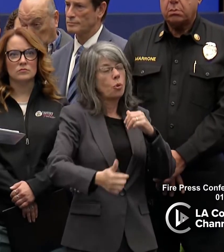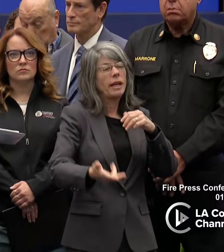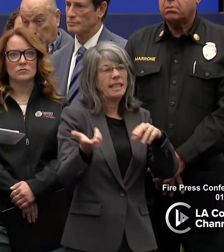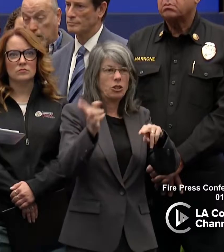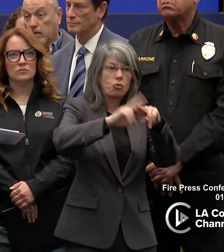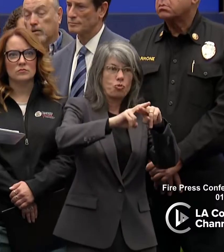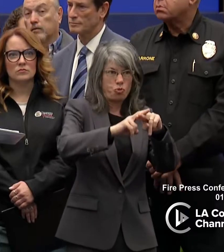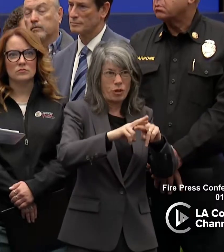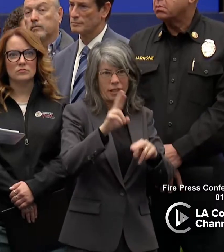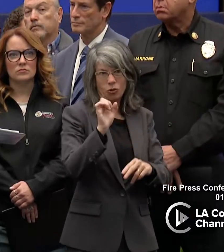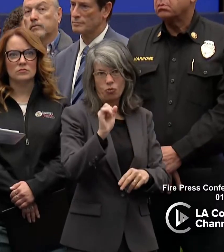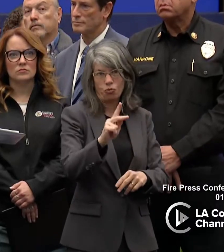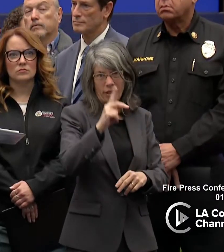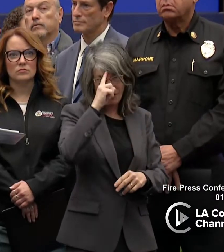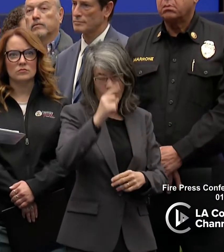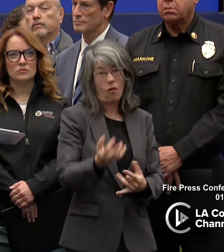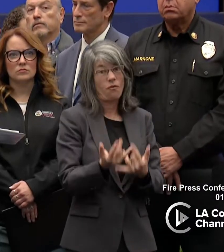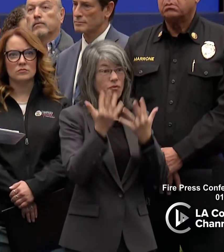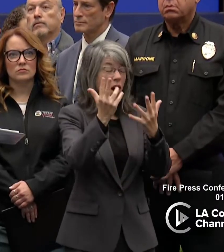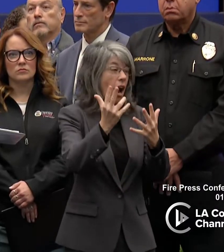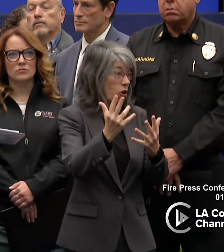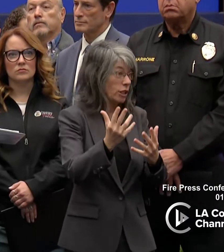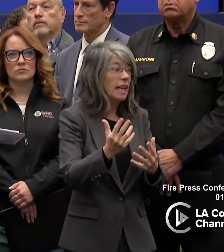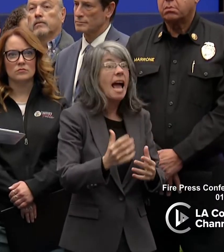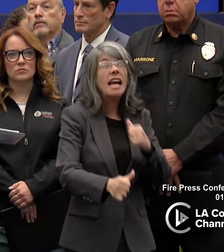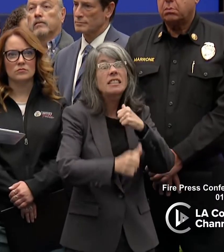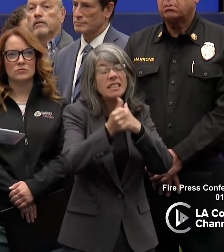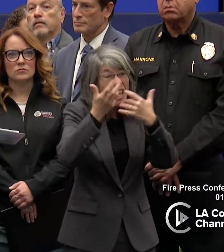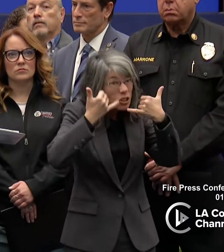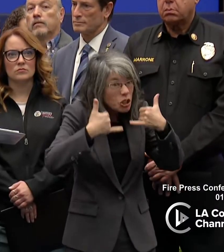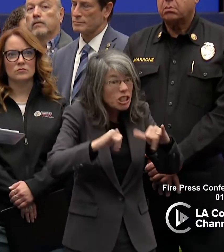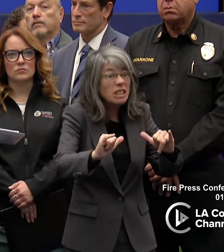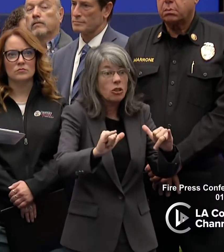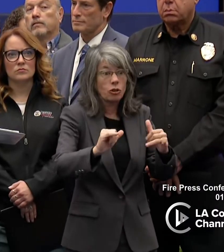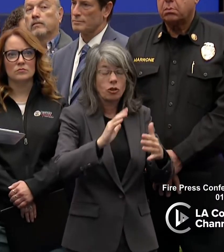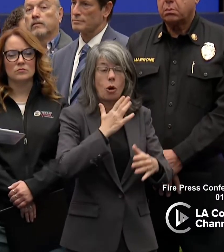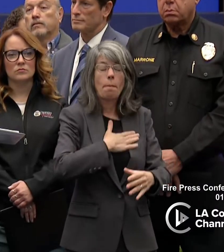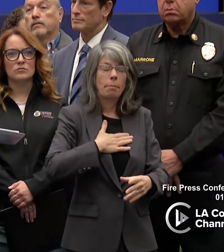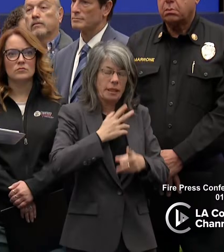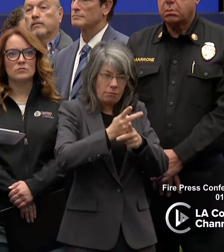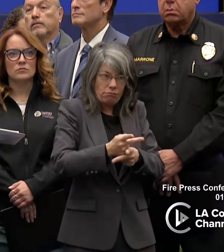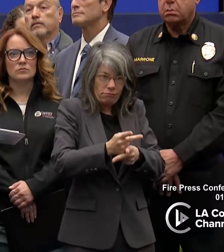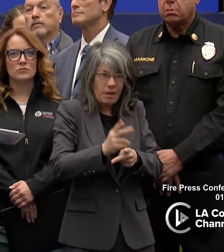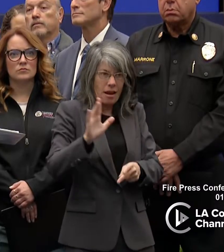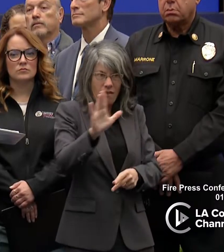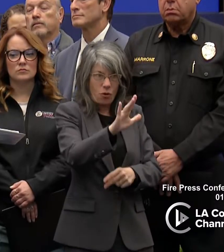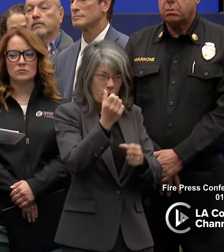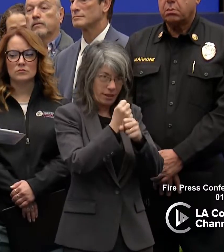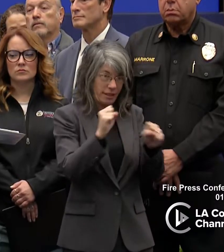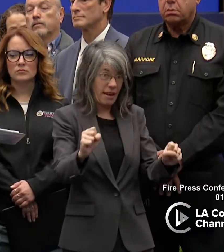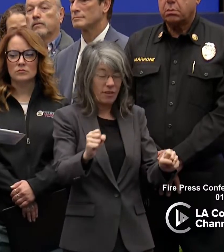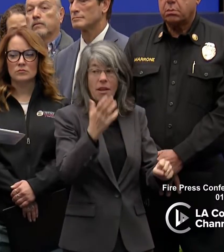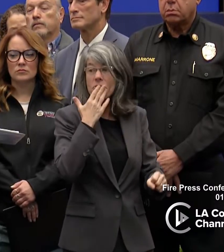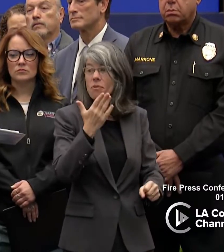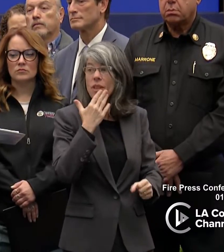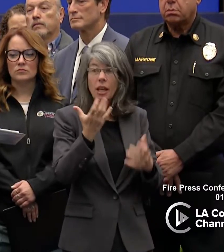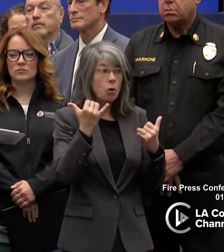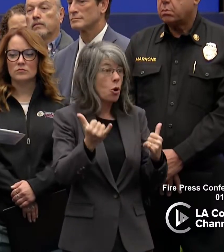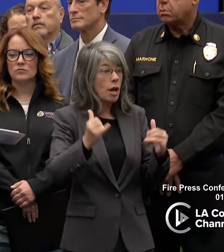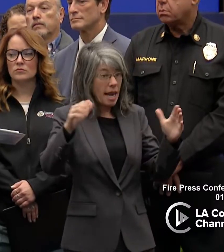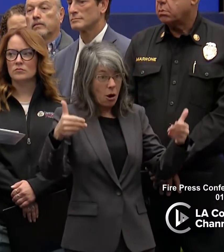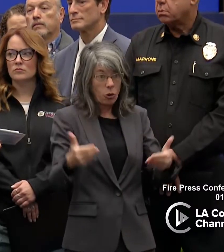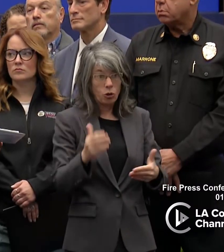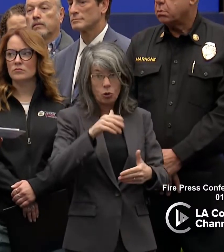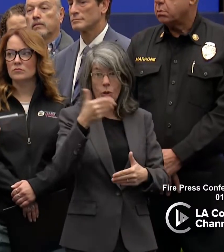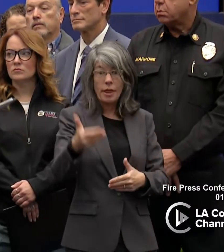danger has not yet passed, so please, please prioritize your safety. Thank you. I would now like to